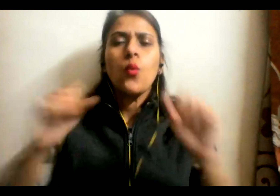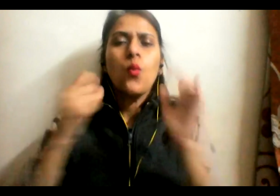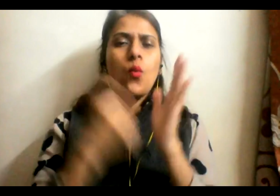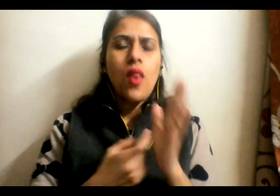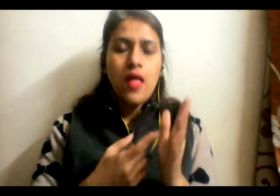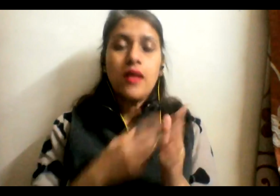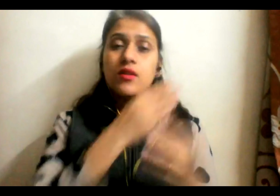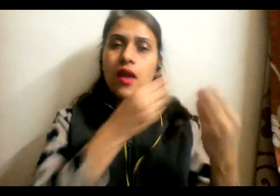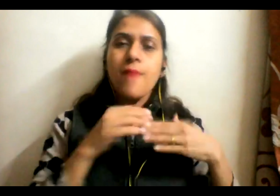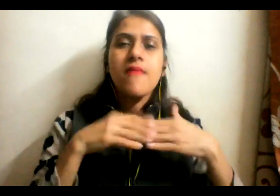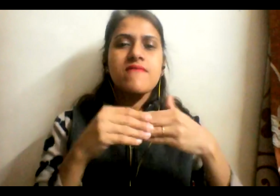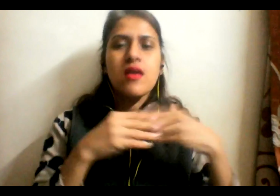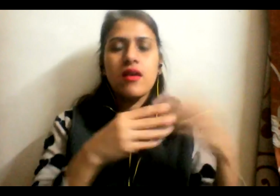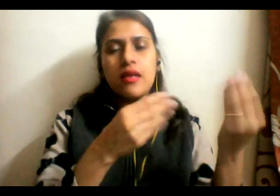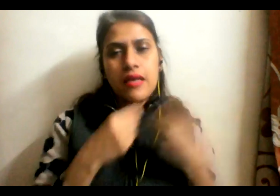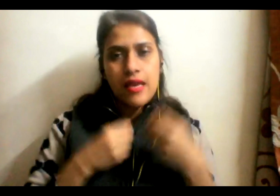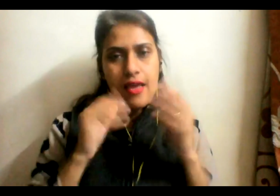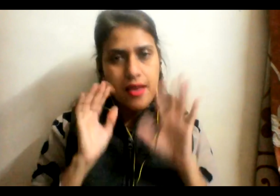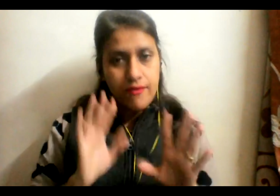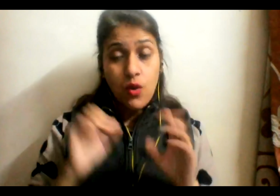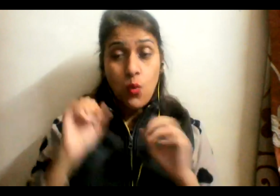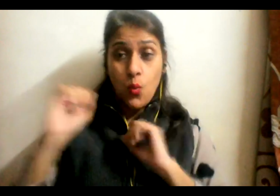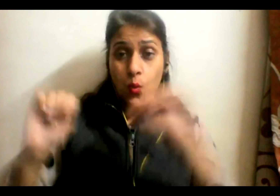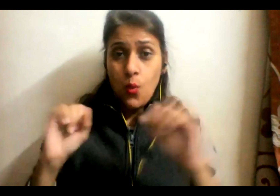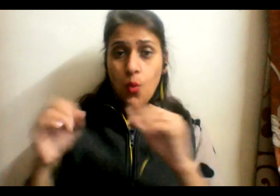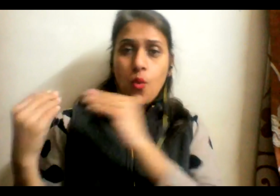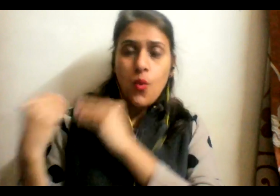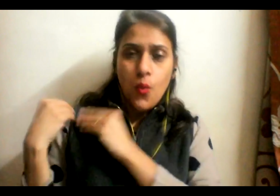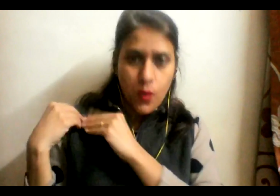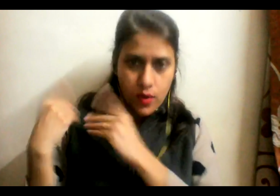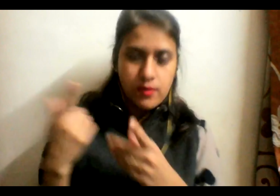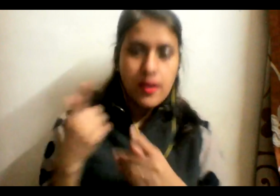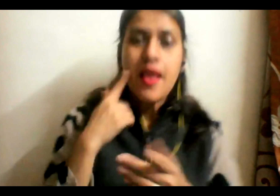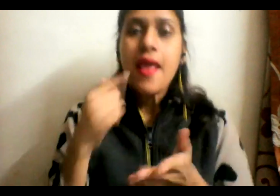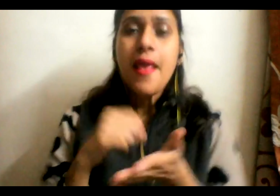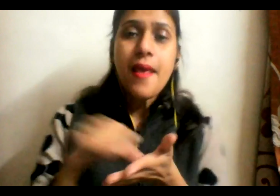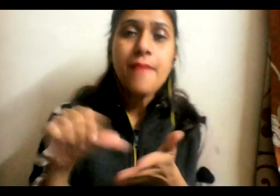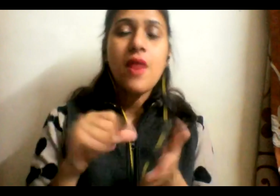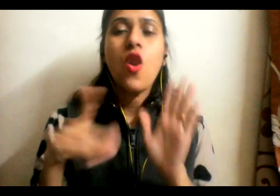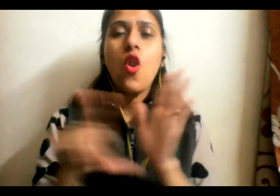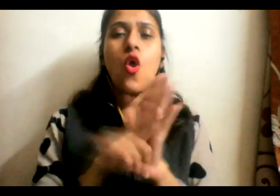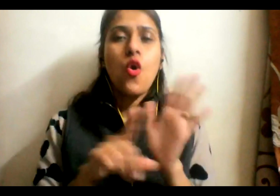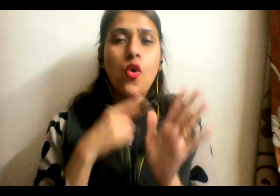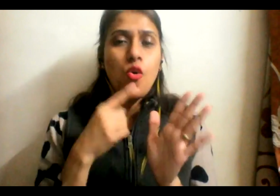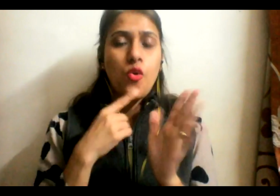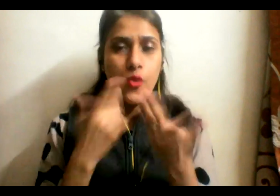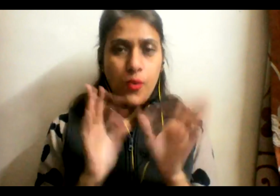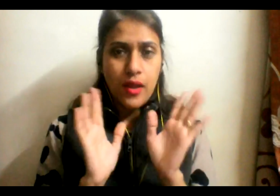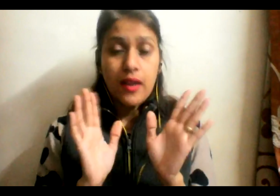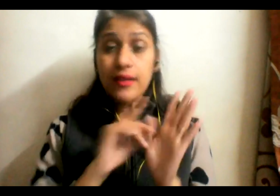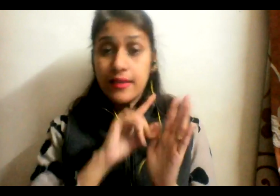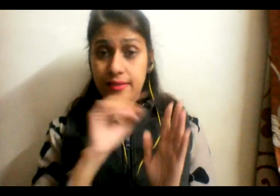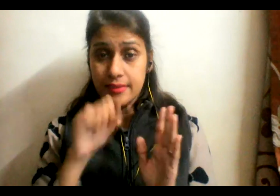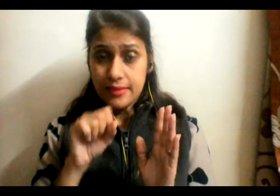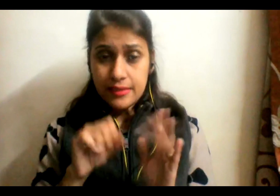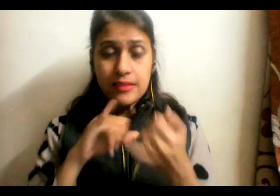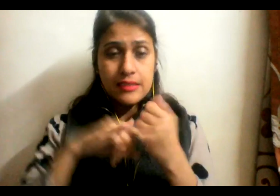different states will bring in their rules to implement that law. So to that respect, yes, the state